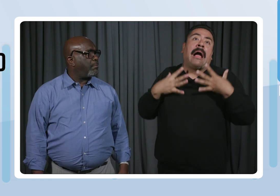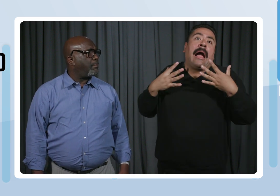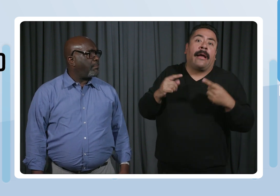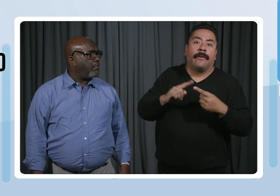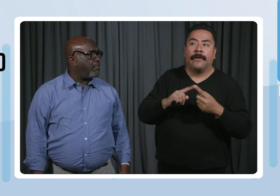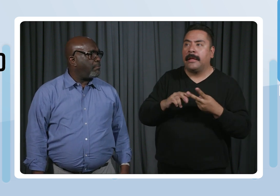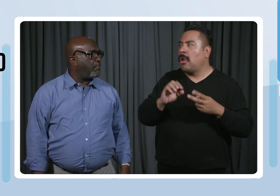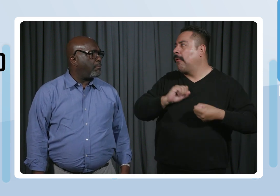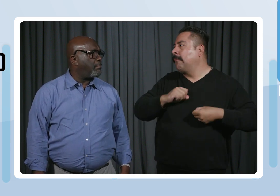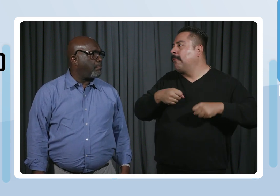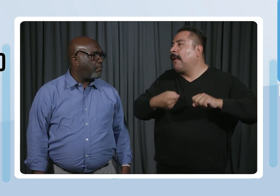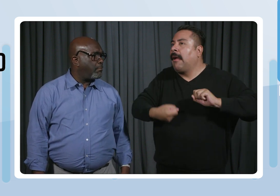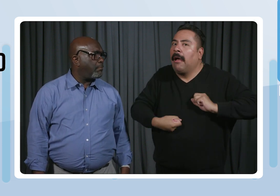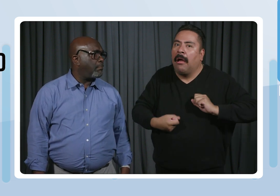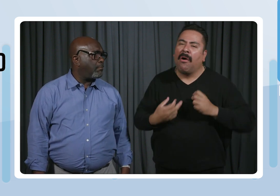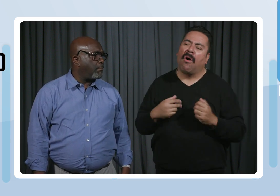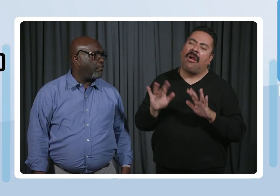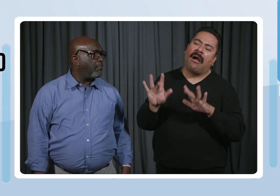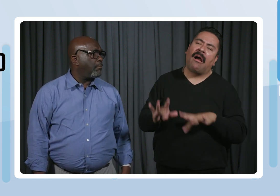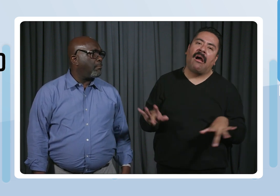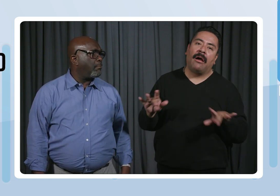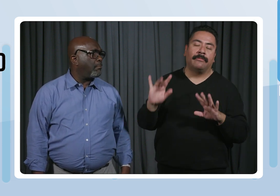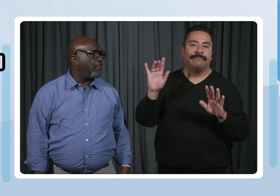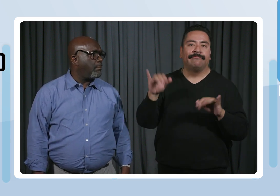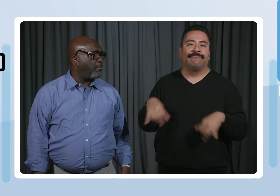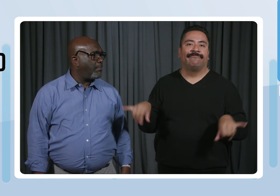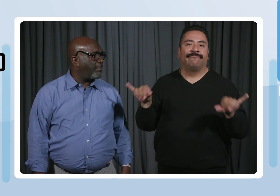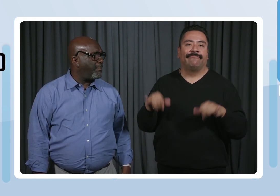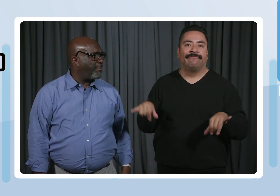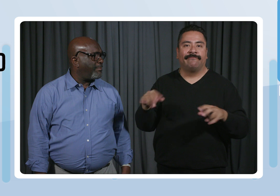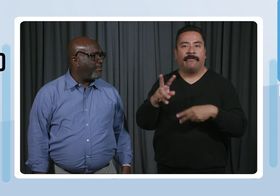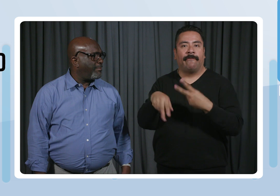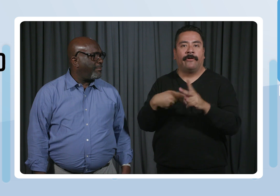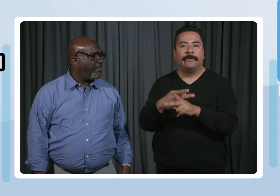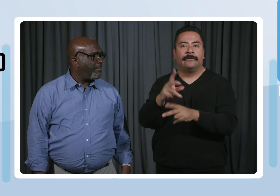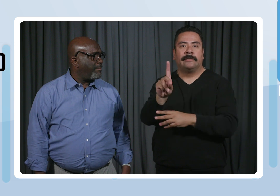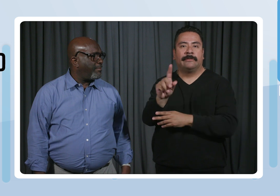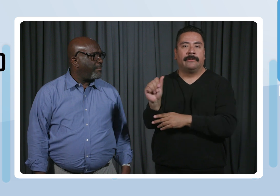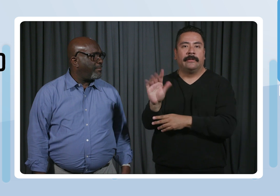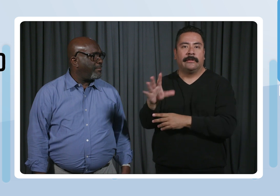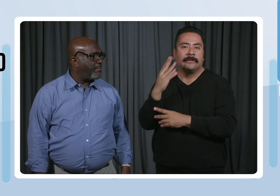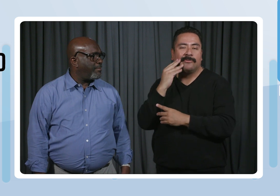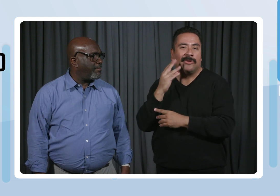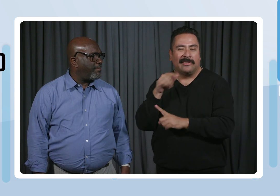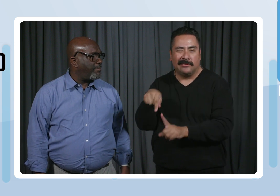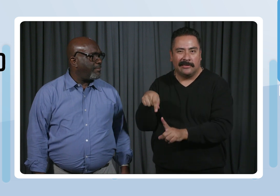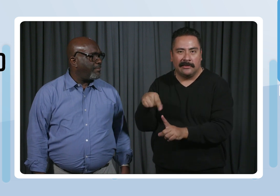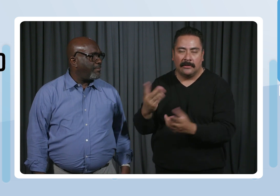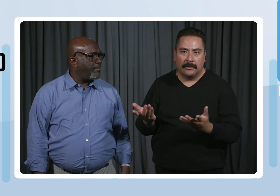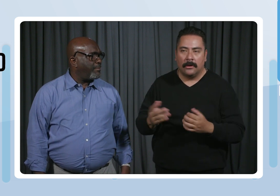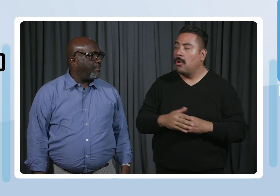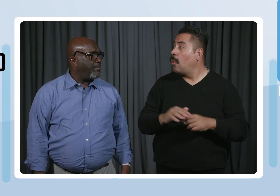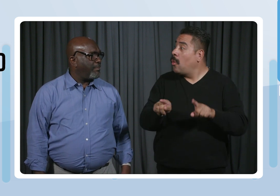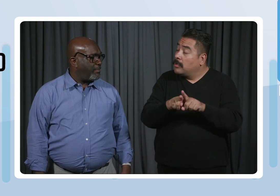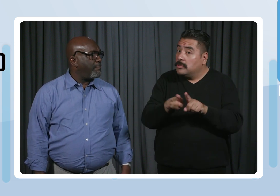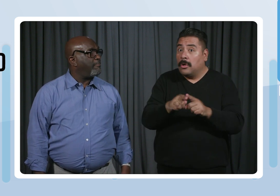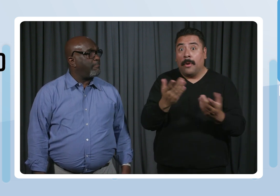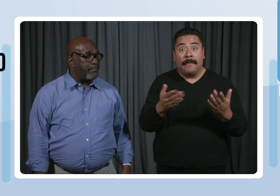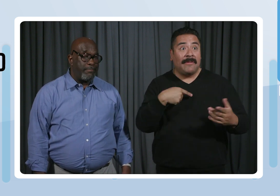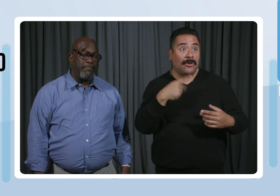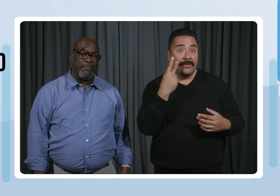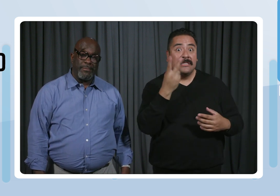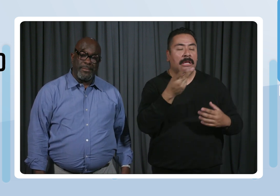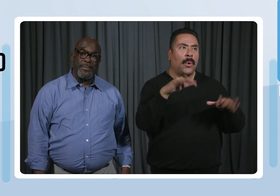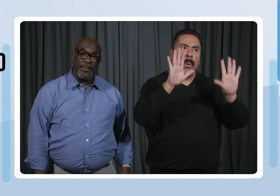or pitiful, cliche version of the disability experience. Or you'll see an